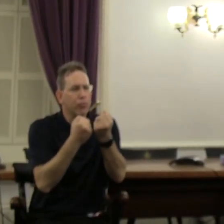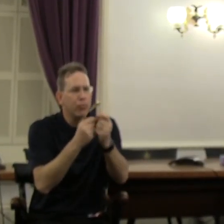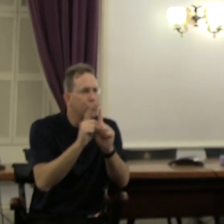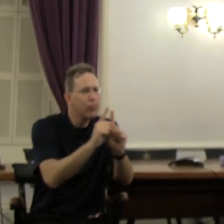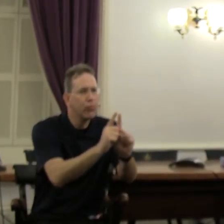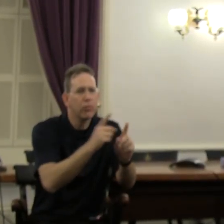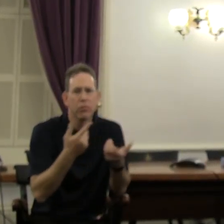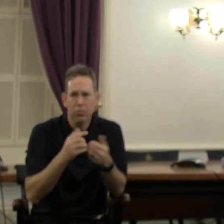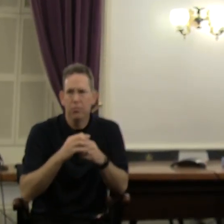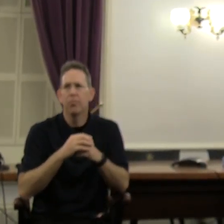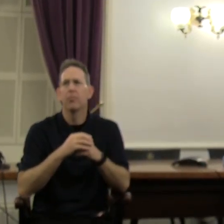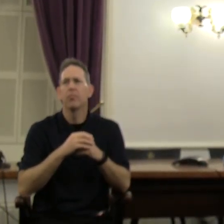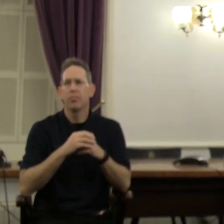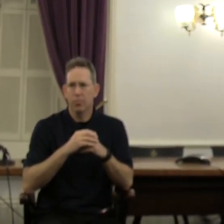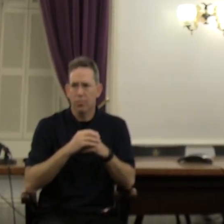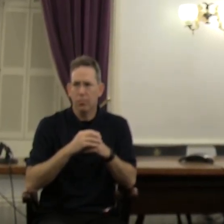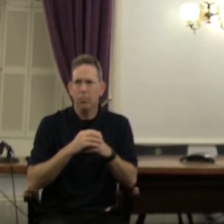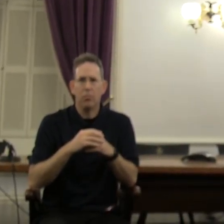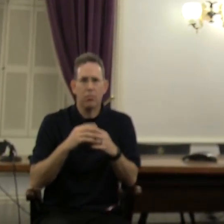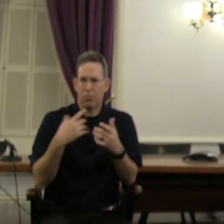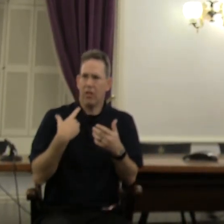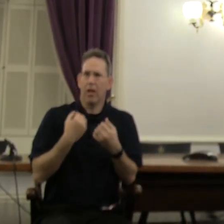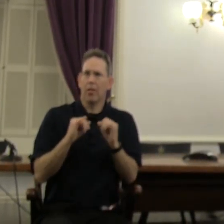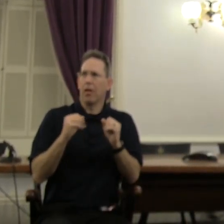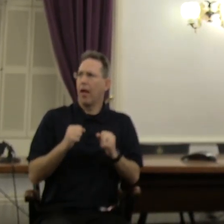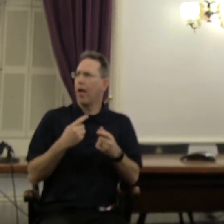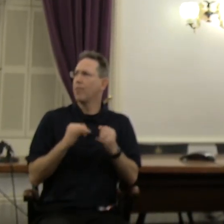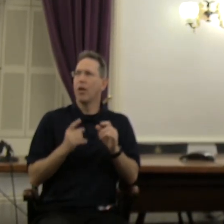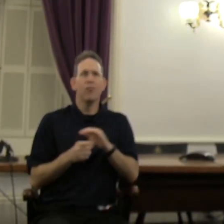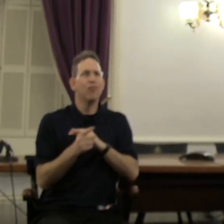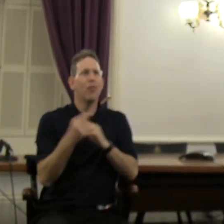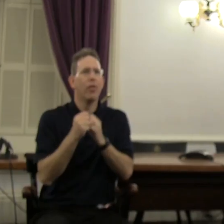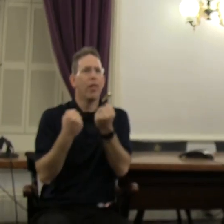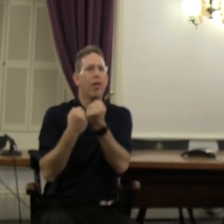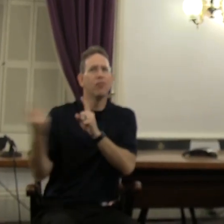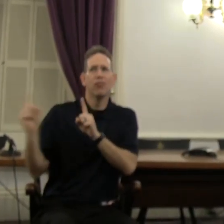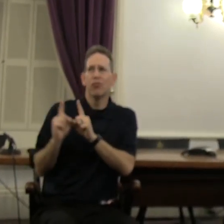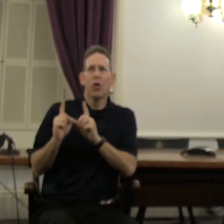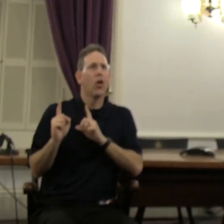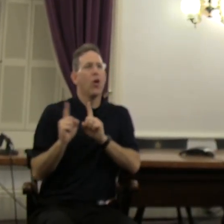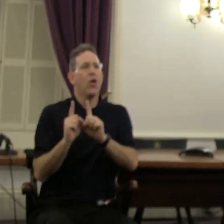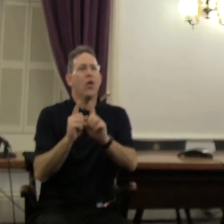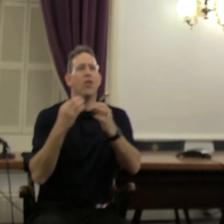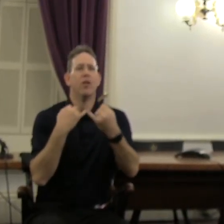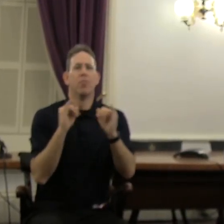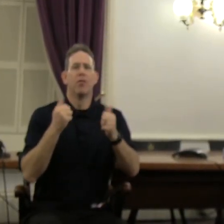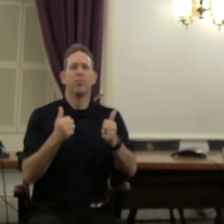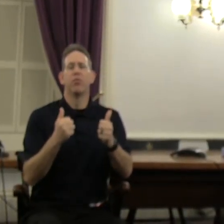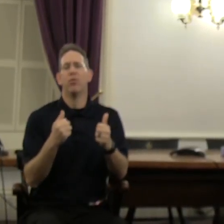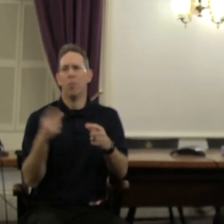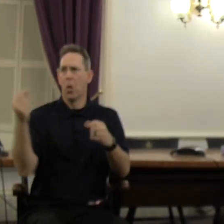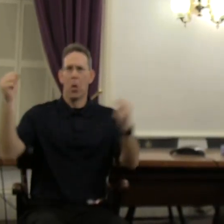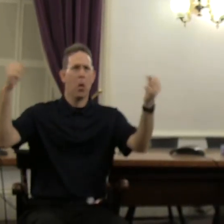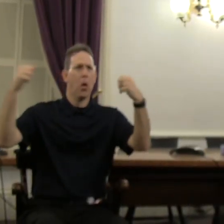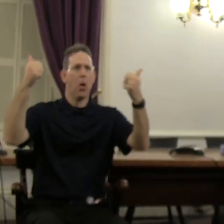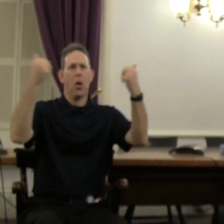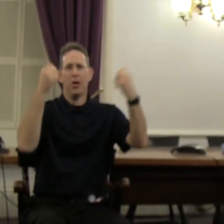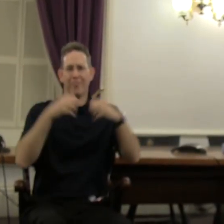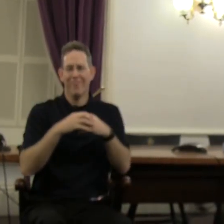not necessarily by private insurance to be able to work, will be able to do so and accrue